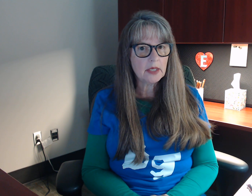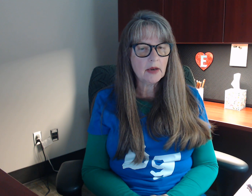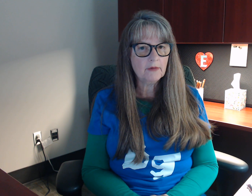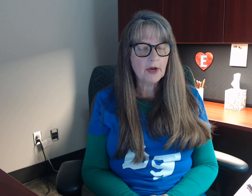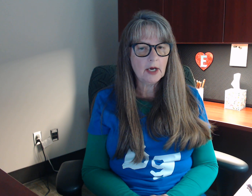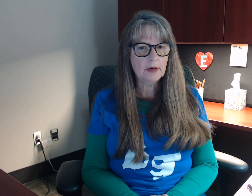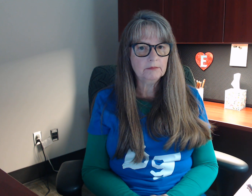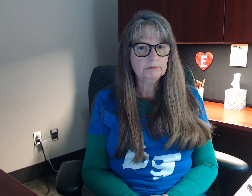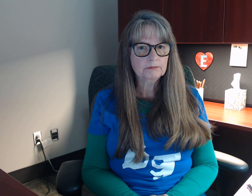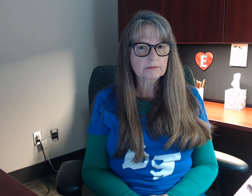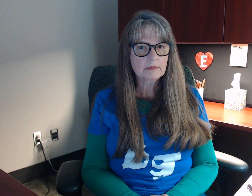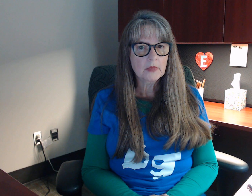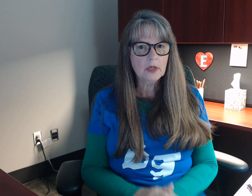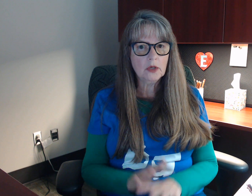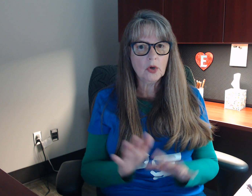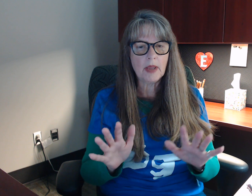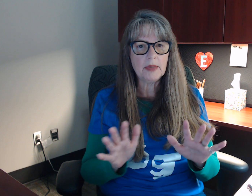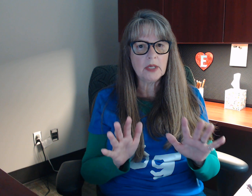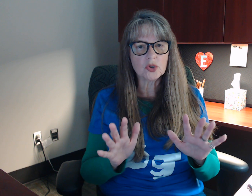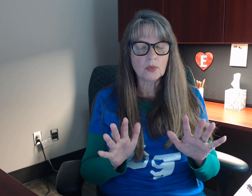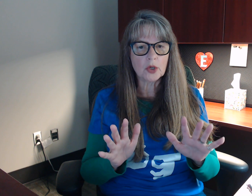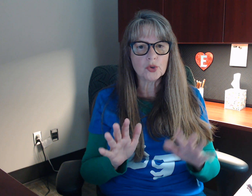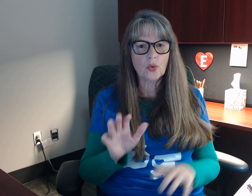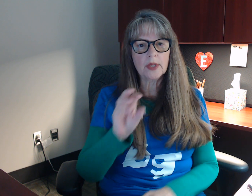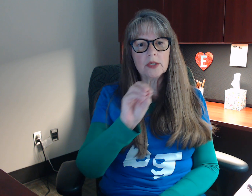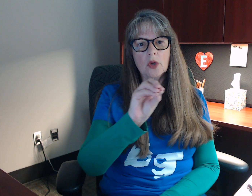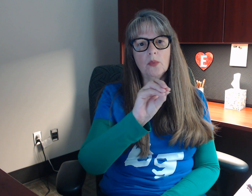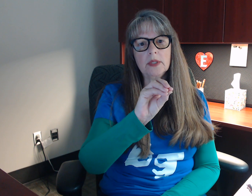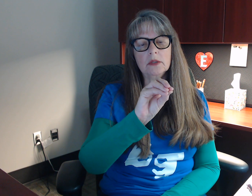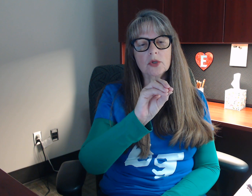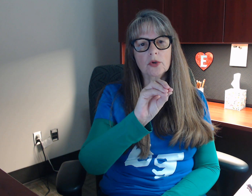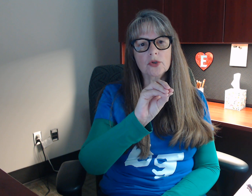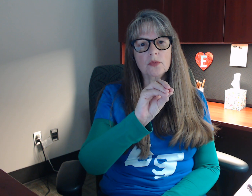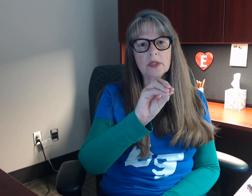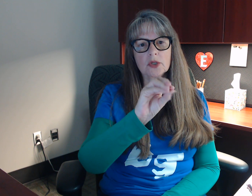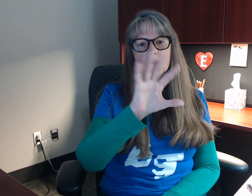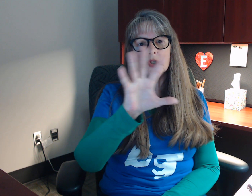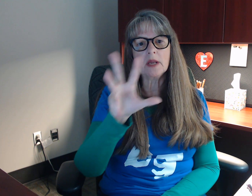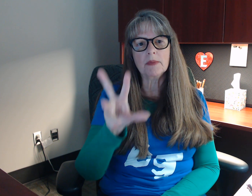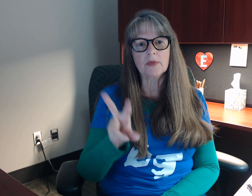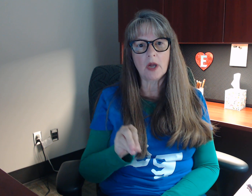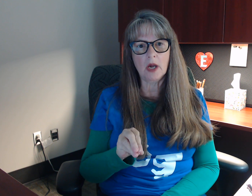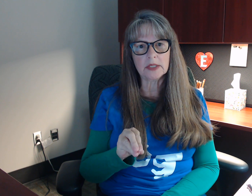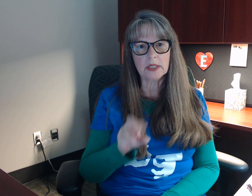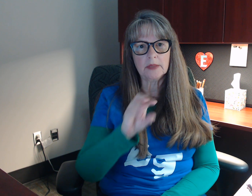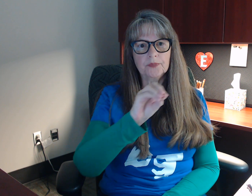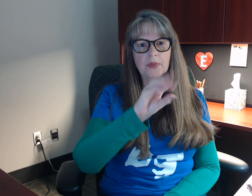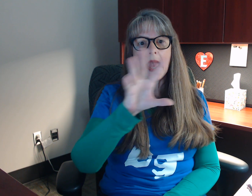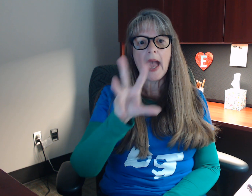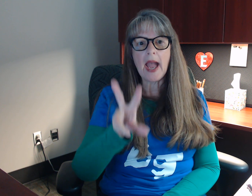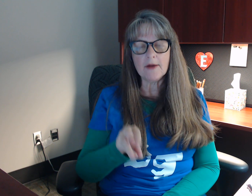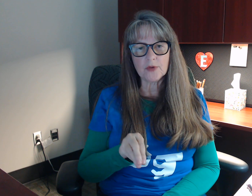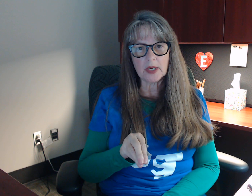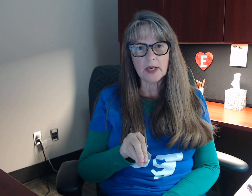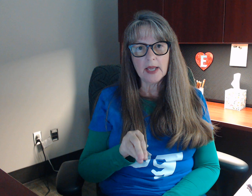of, maybe it's derogatory. So we started doing the shape of the continent, Africa. And